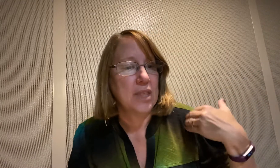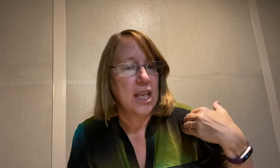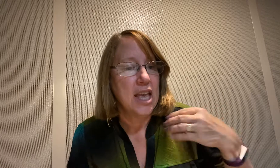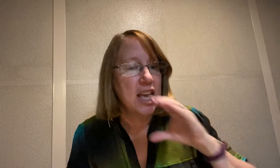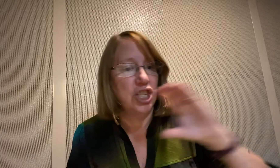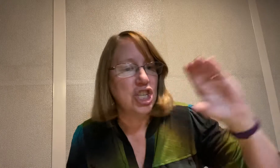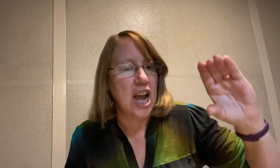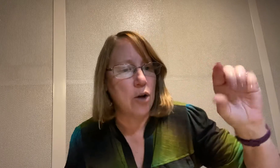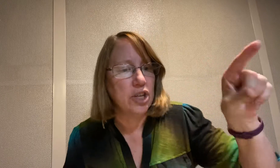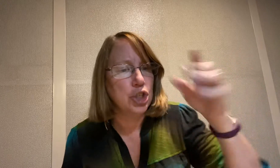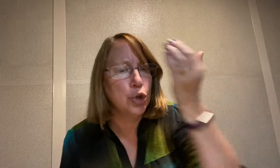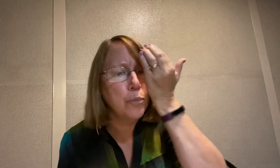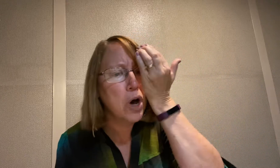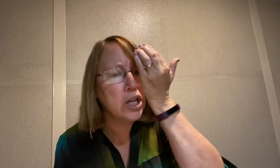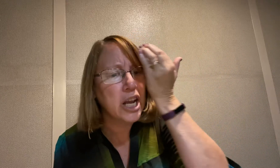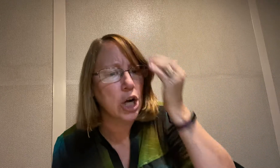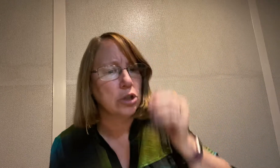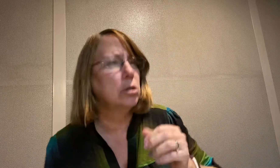he shouted to the buccaneers,